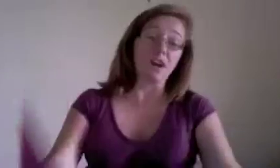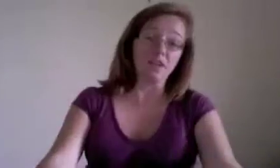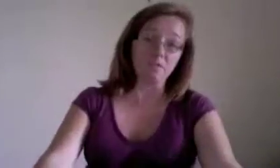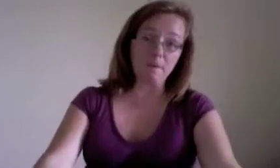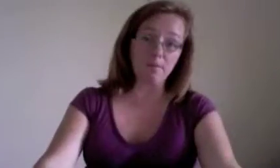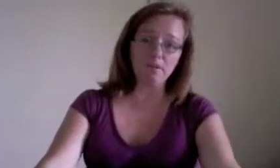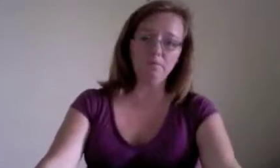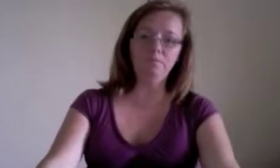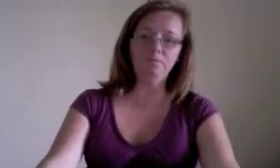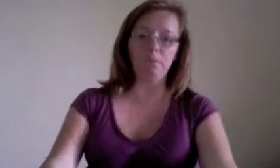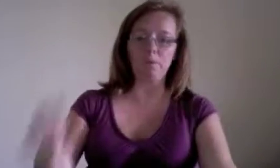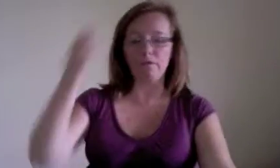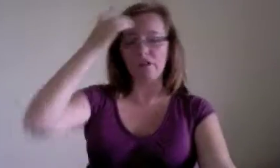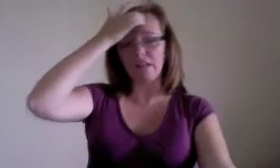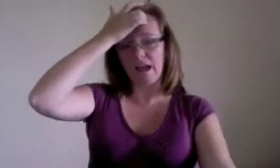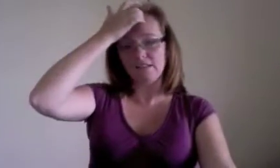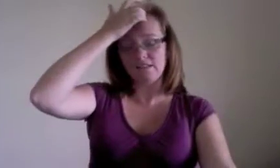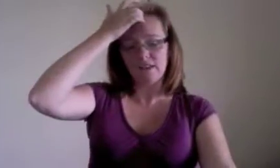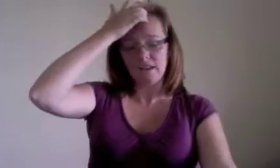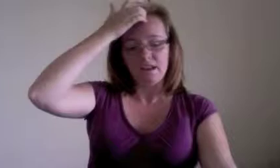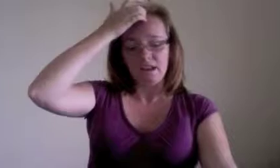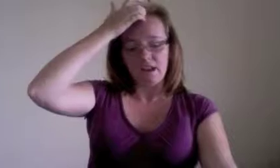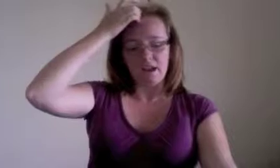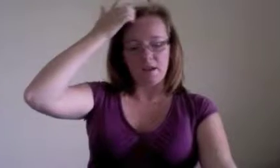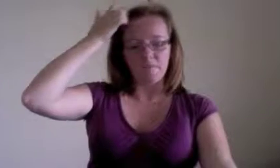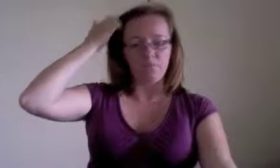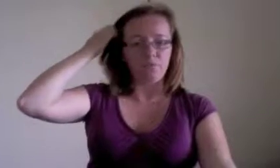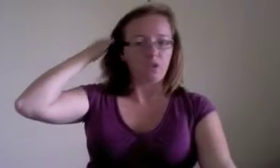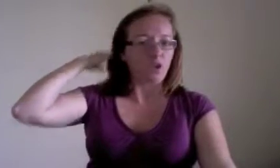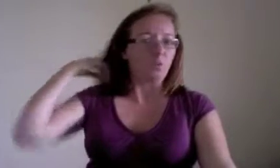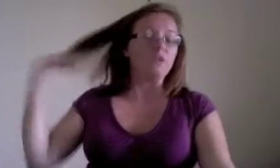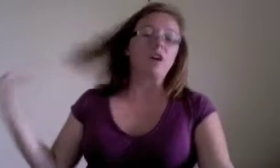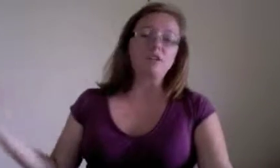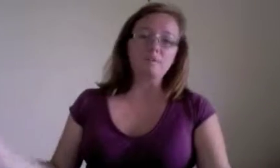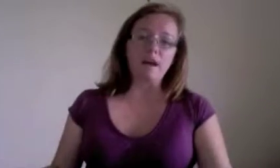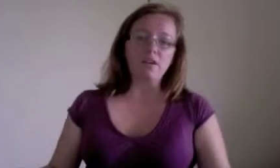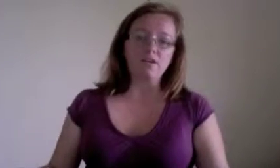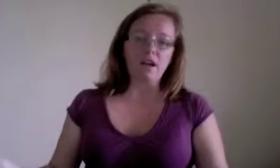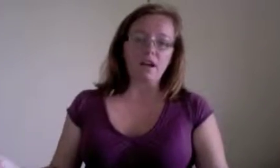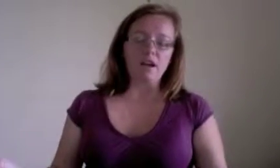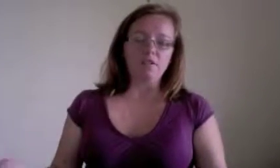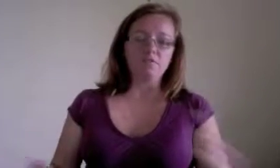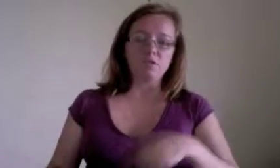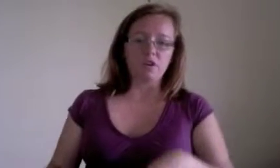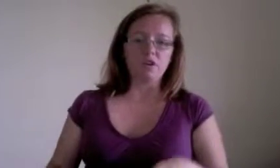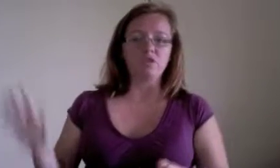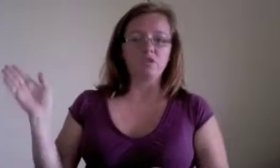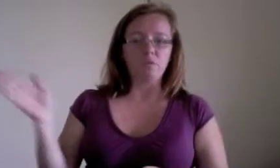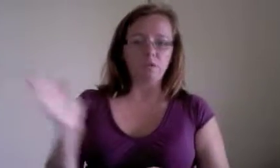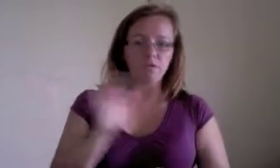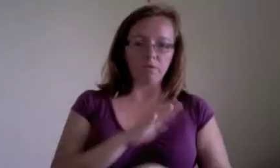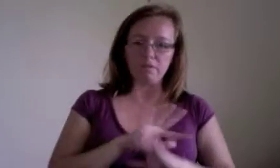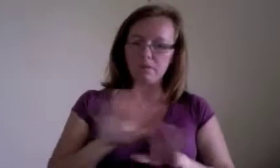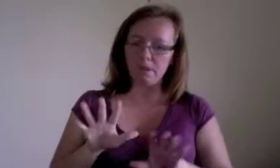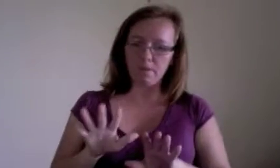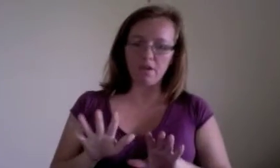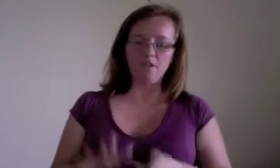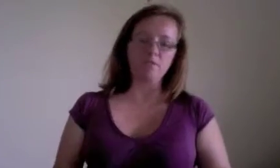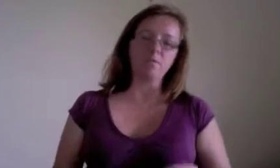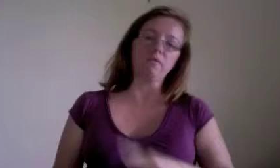to remember what we went over in class. We talked about, so Unit 1, 2, and 3, we're done with those. We're moving on to